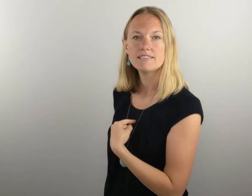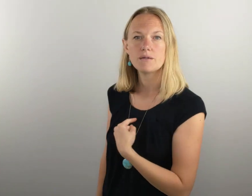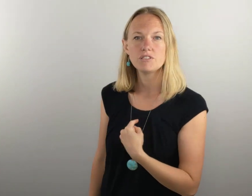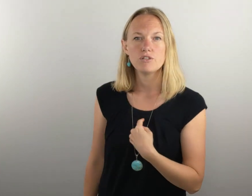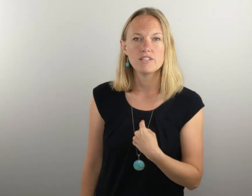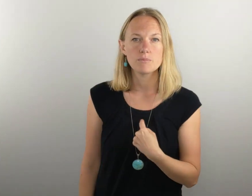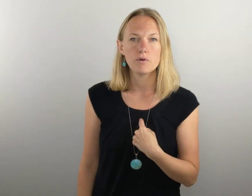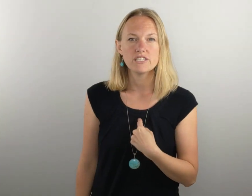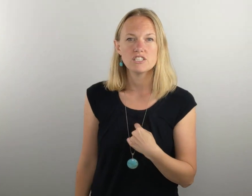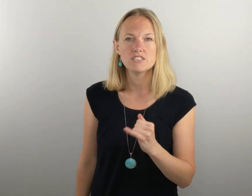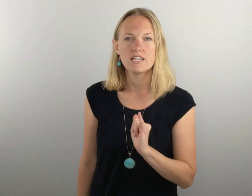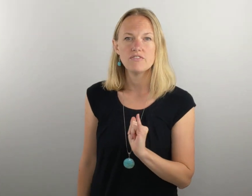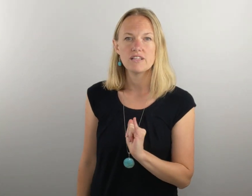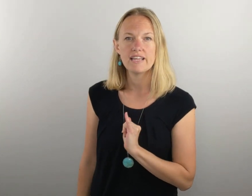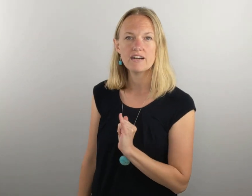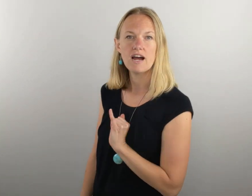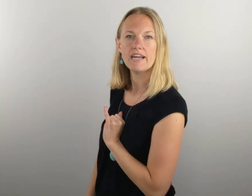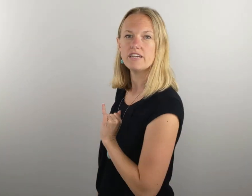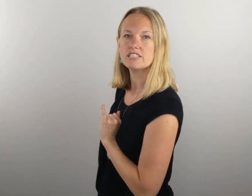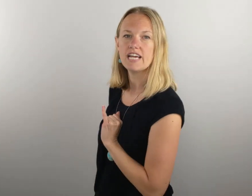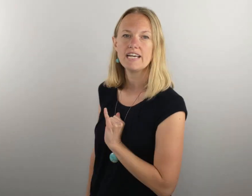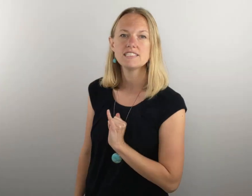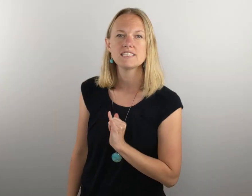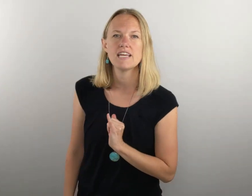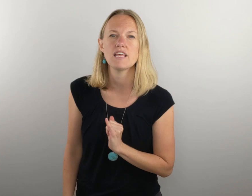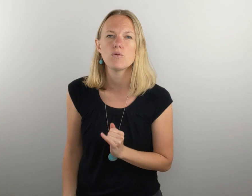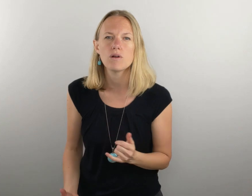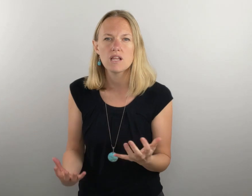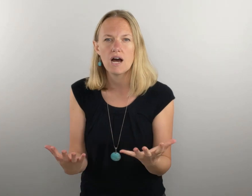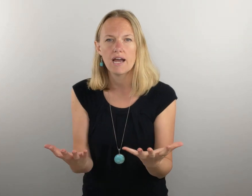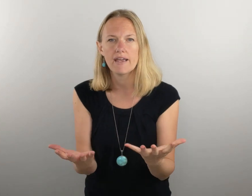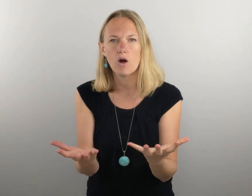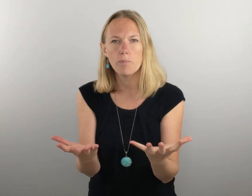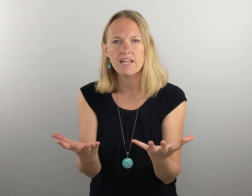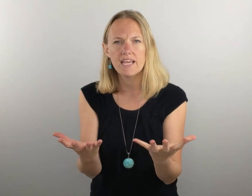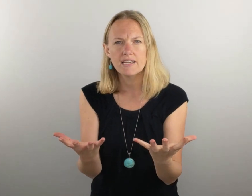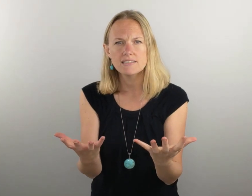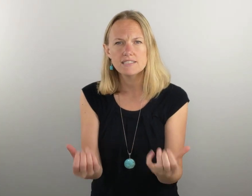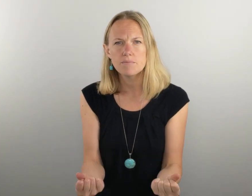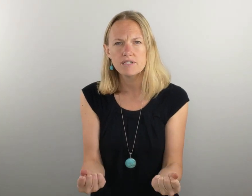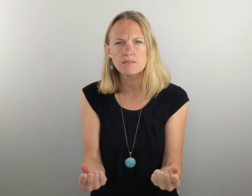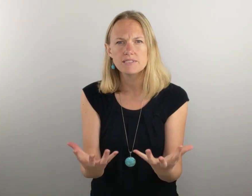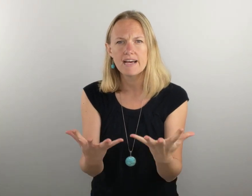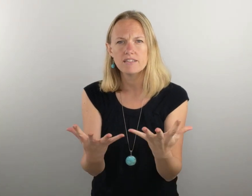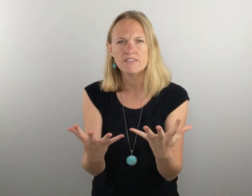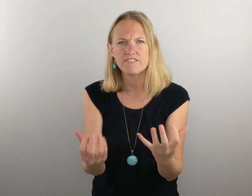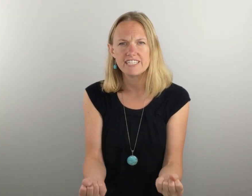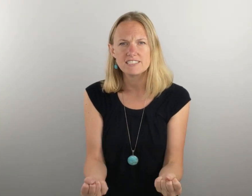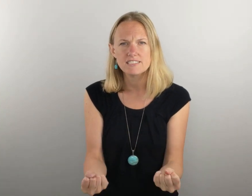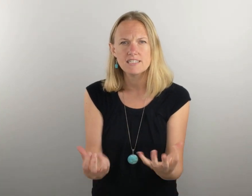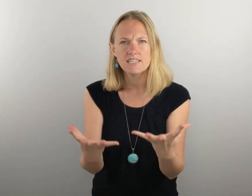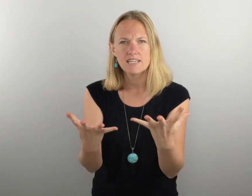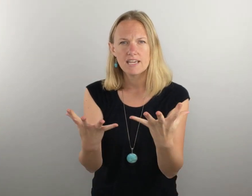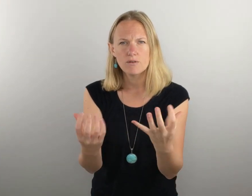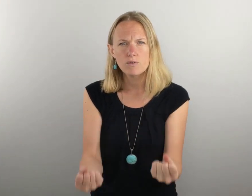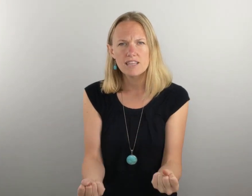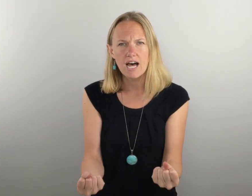up to you, either point to yourself or the letter I at your chest, and then rely. Open hands and then bring them down into fists. Okay,